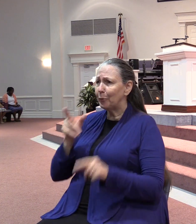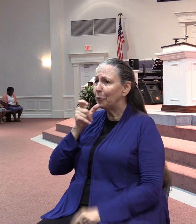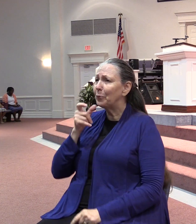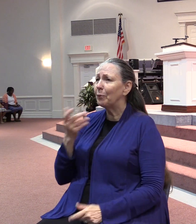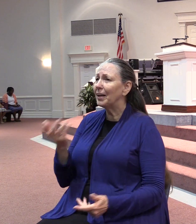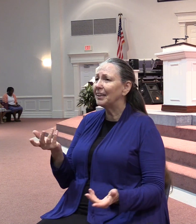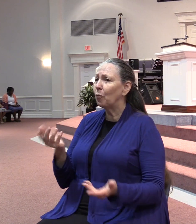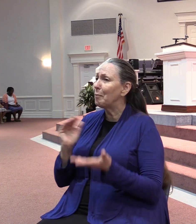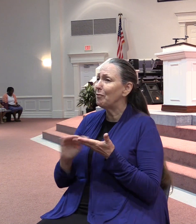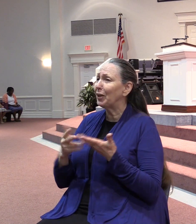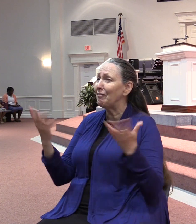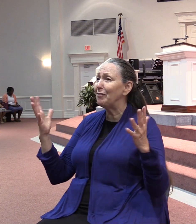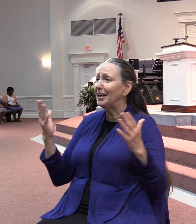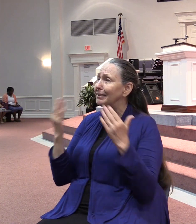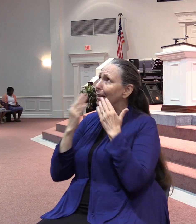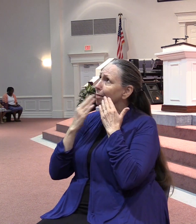been forgiven,